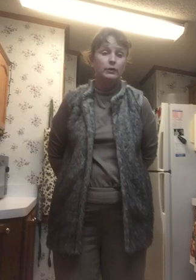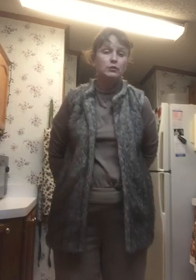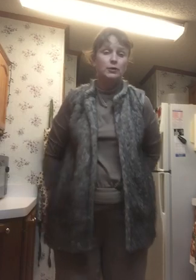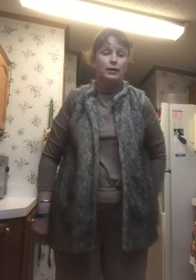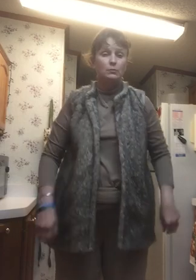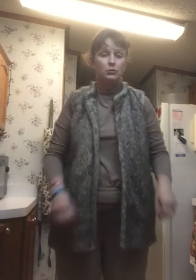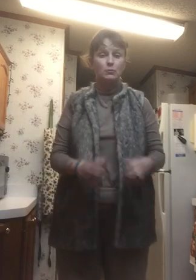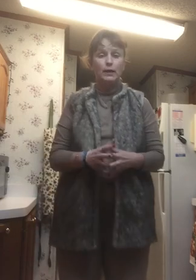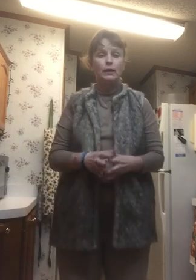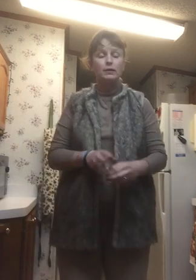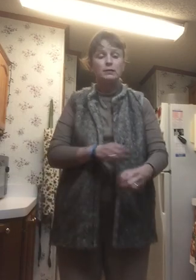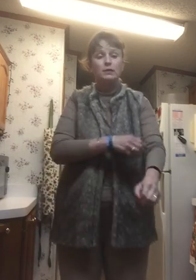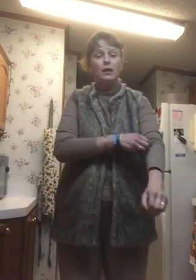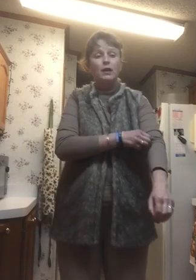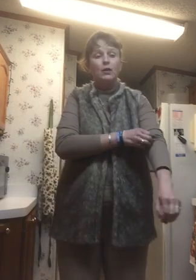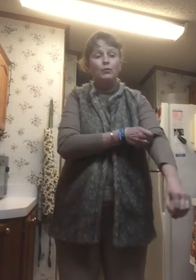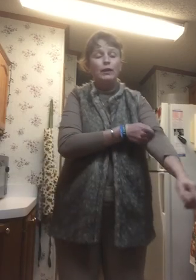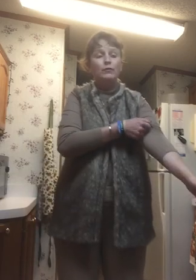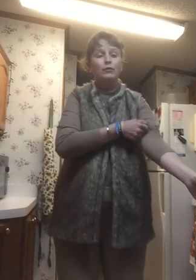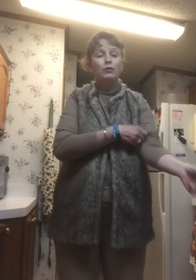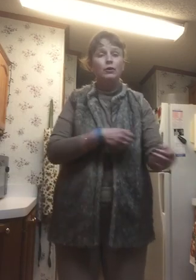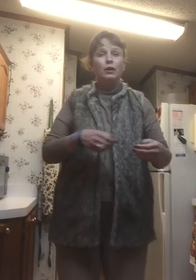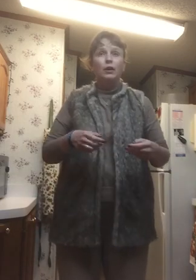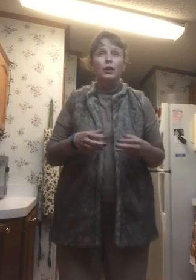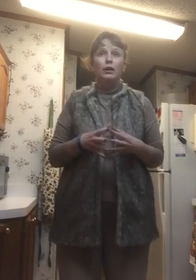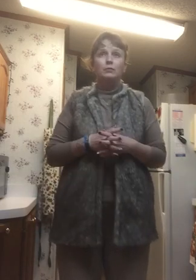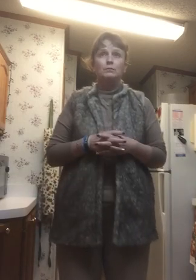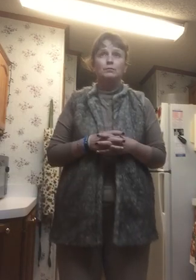and your signing more dramatic is whenever